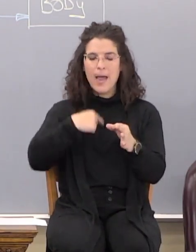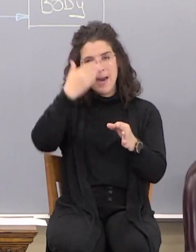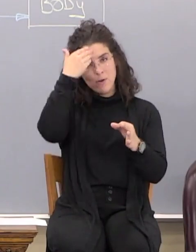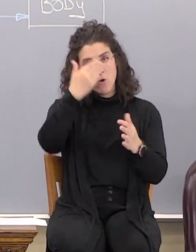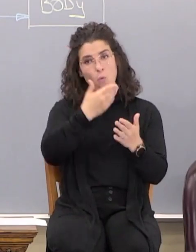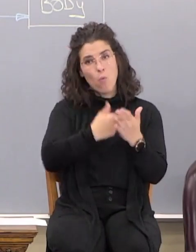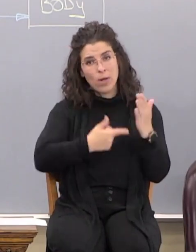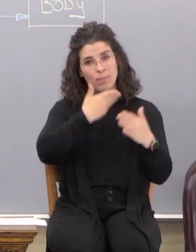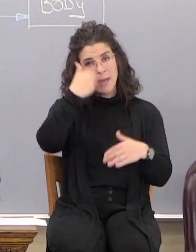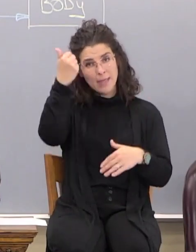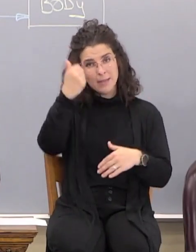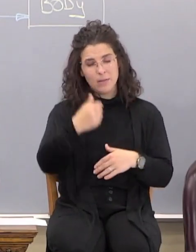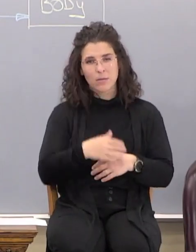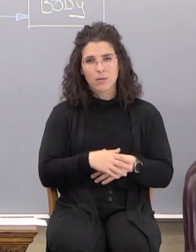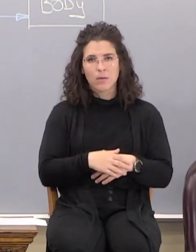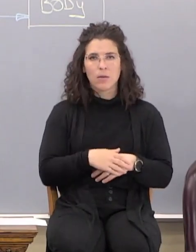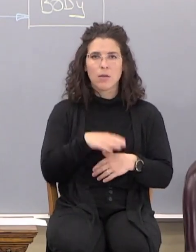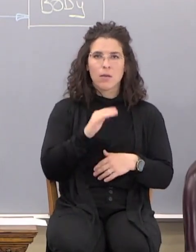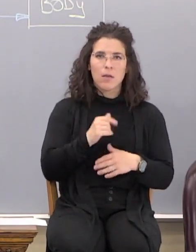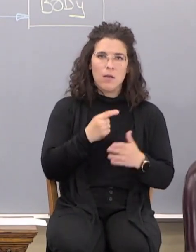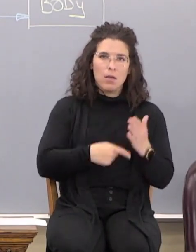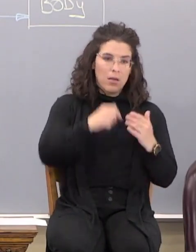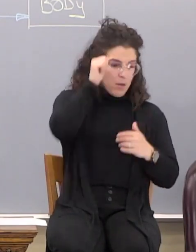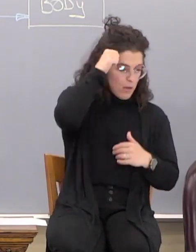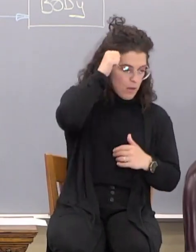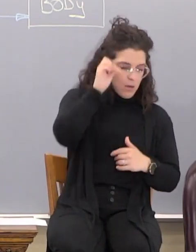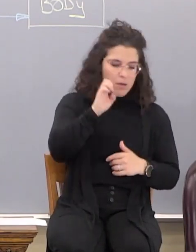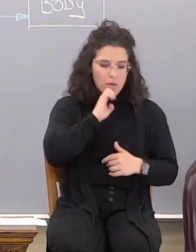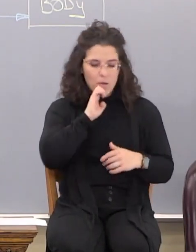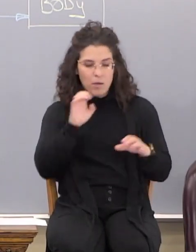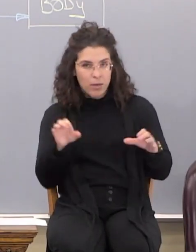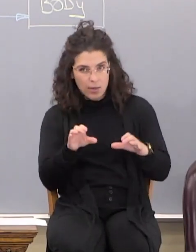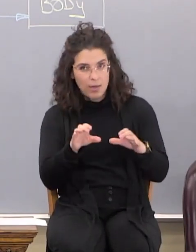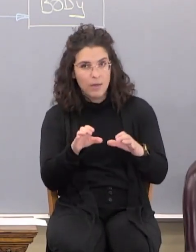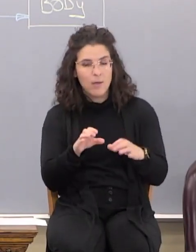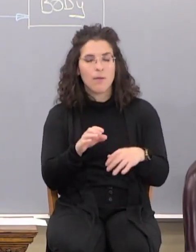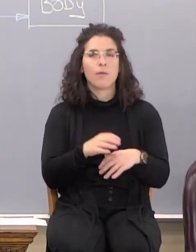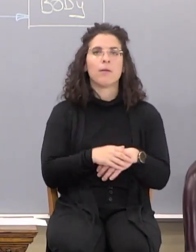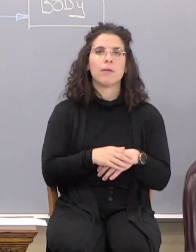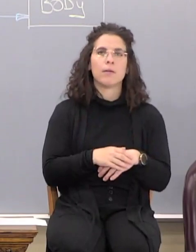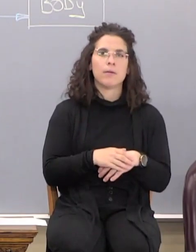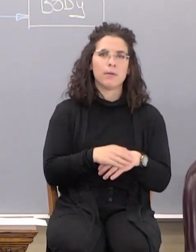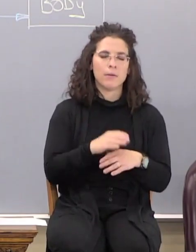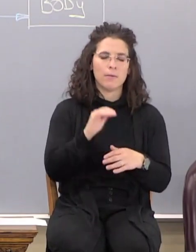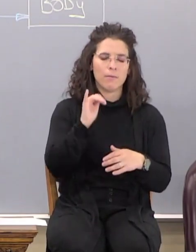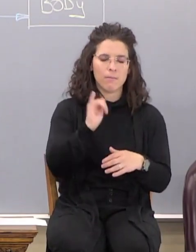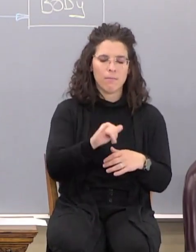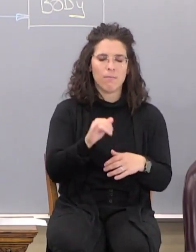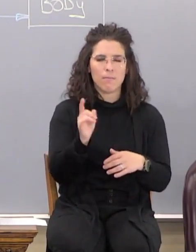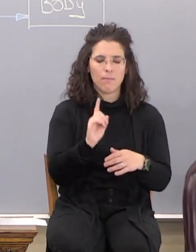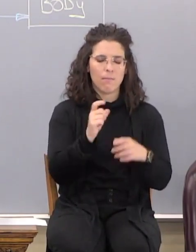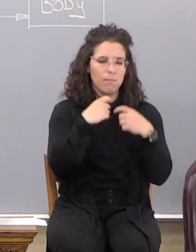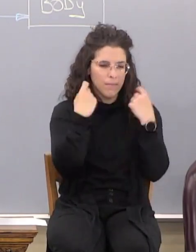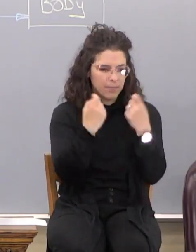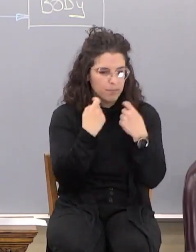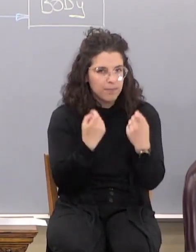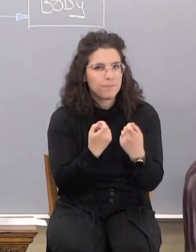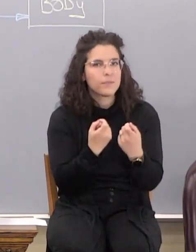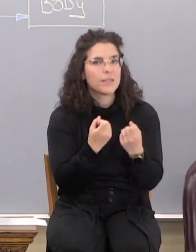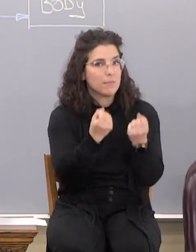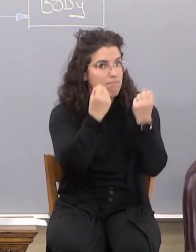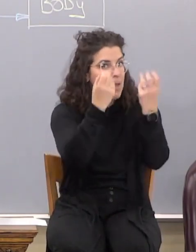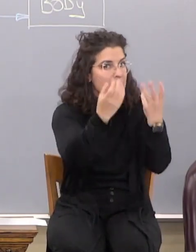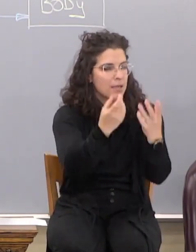what's best. And that's what Adam and Eve did. And that's where the sins come